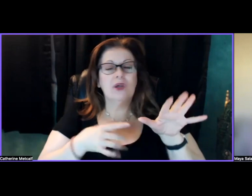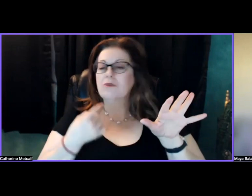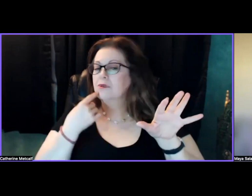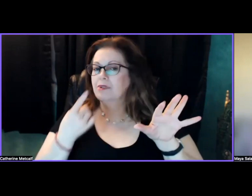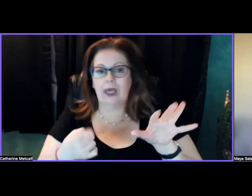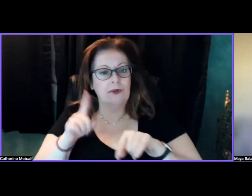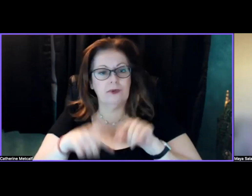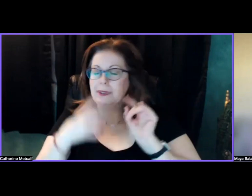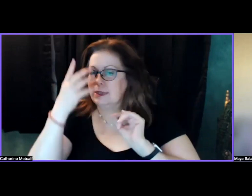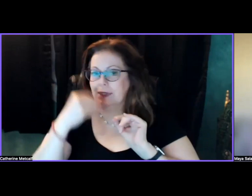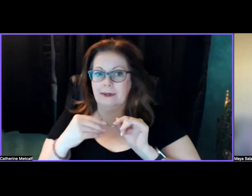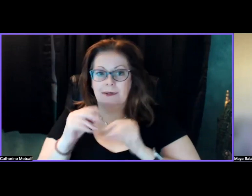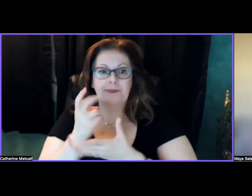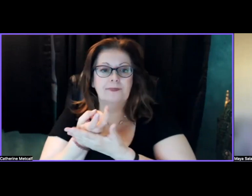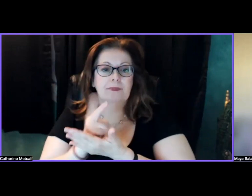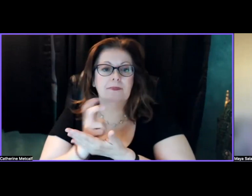of the sun bleeding out.